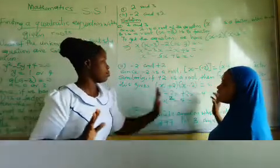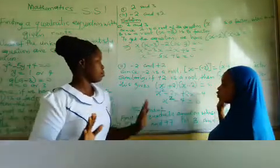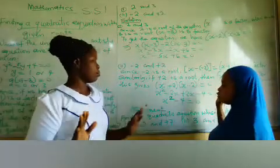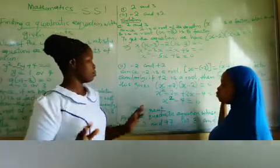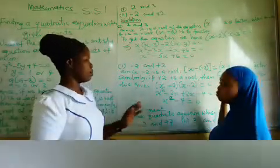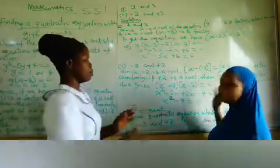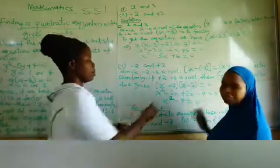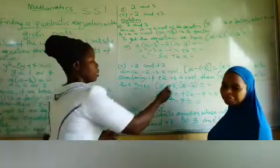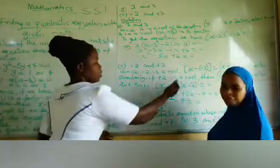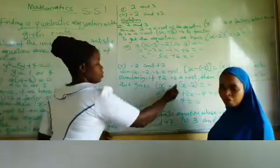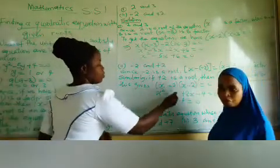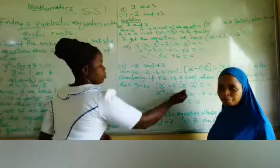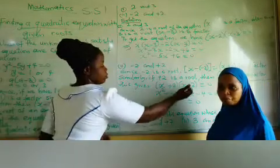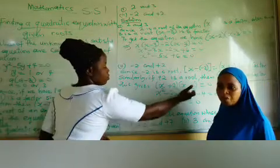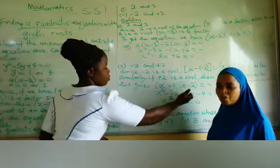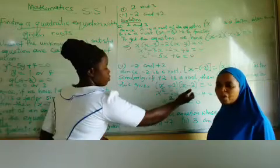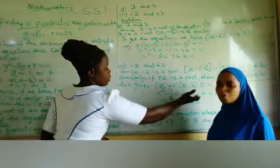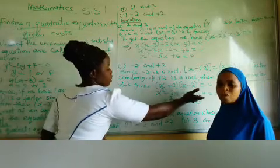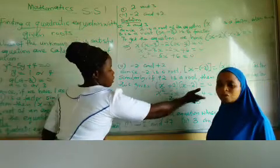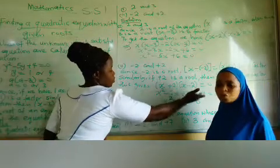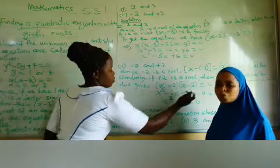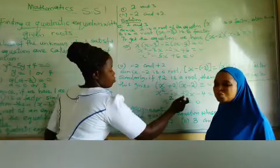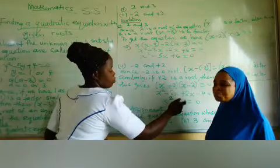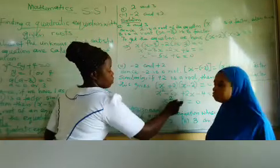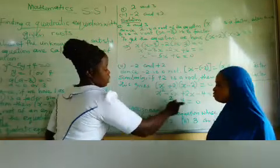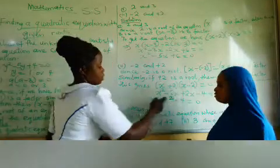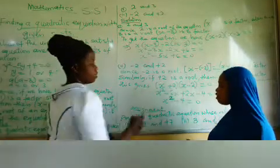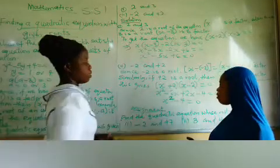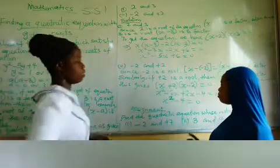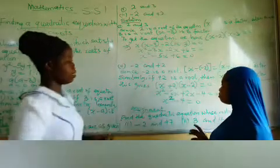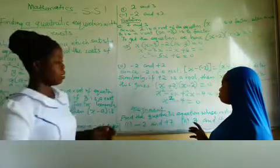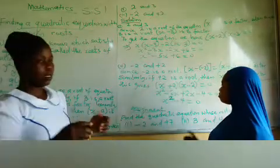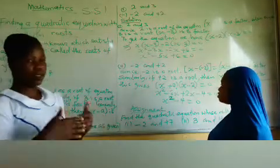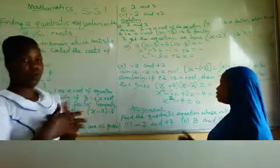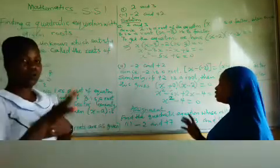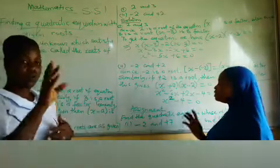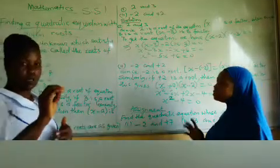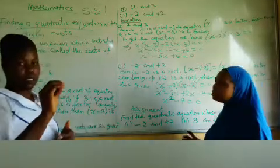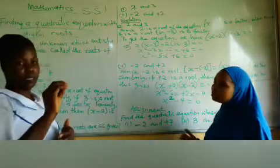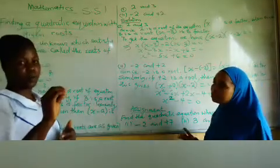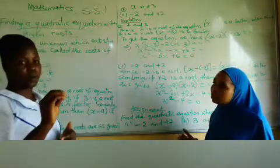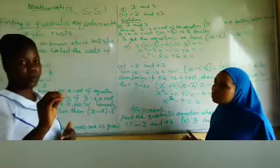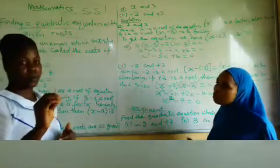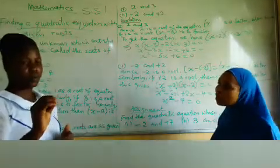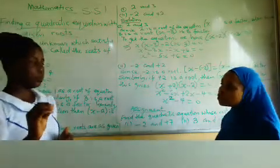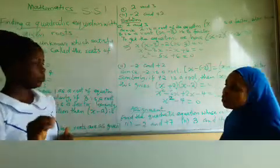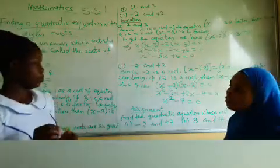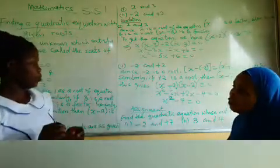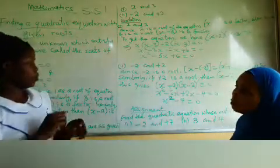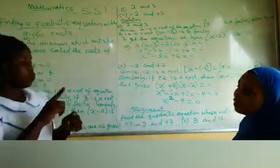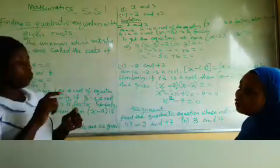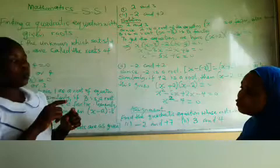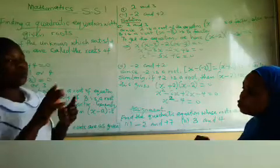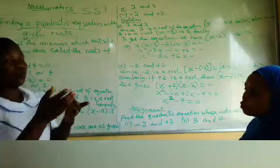asked to form. When you want to form the equation from given